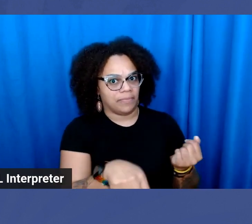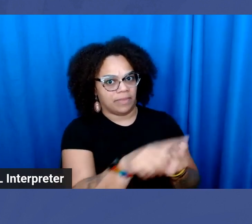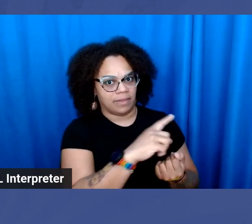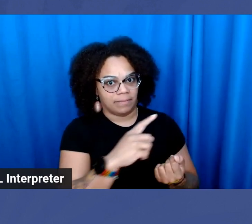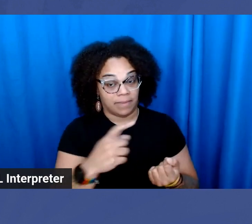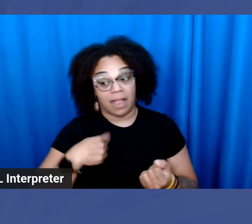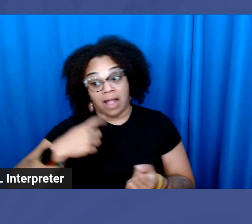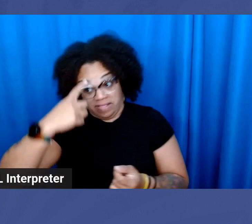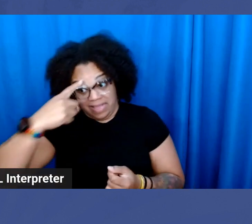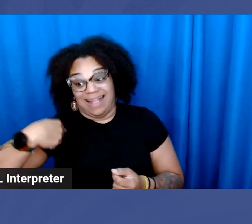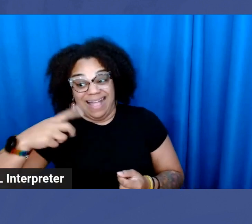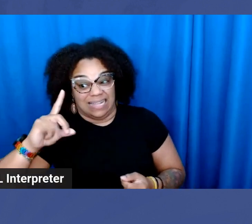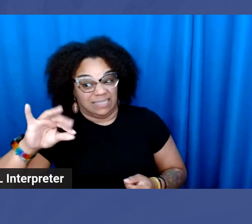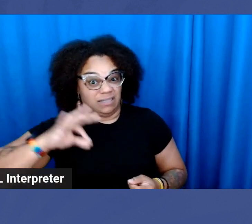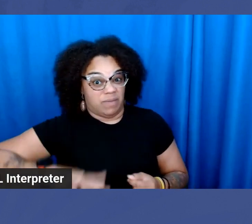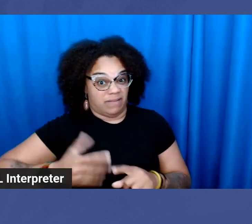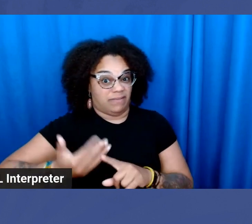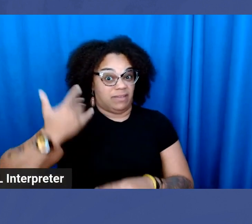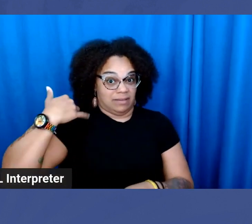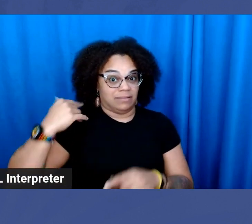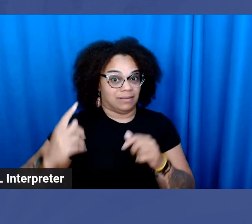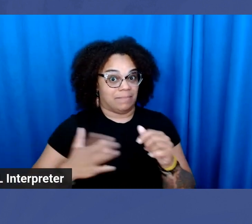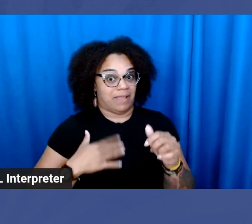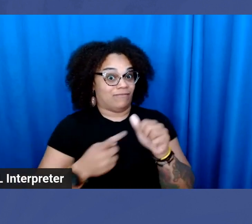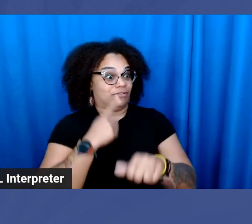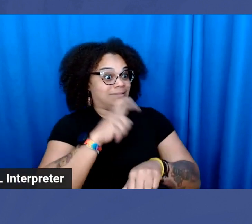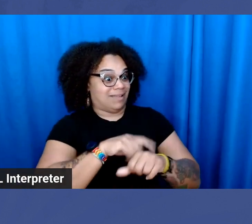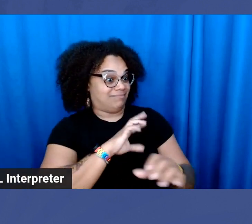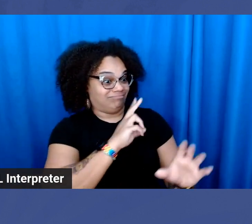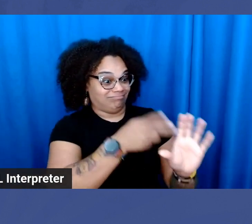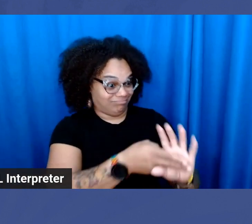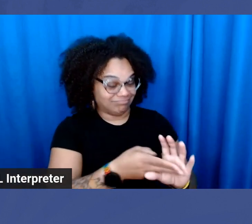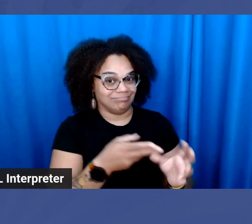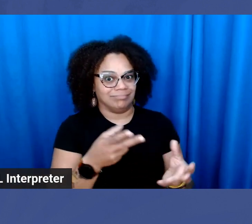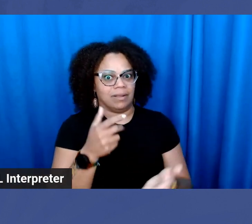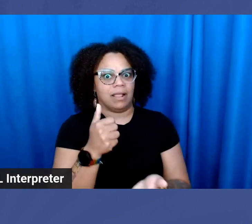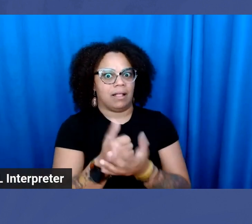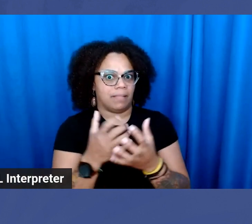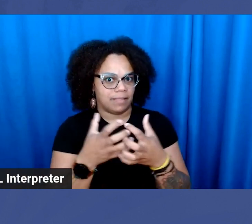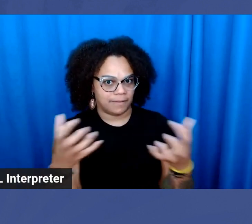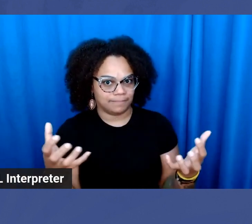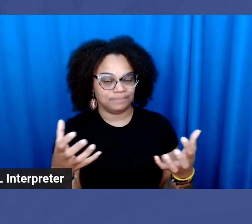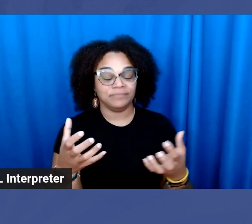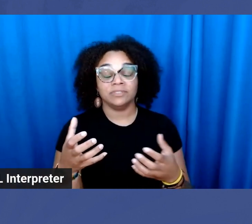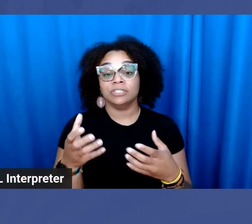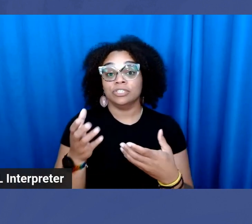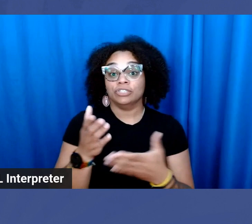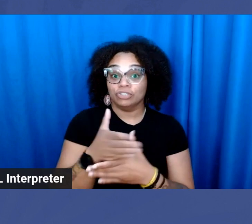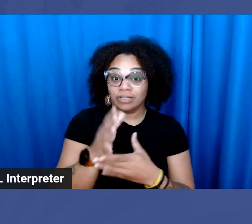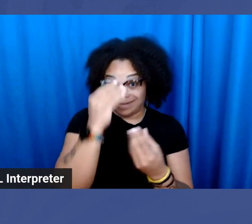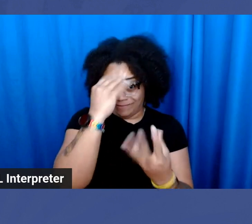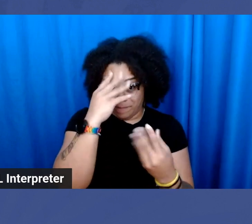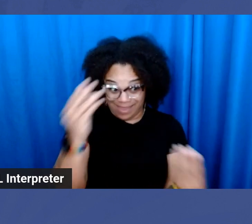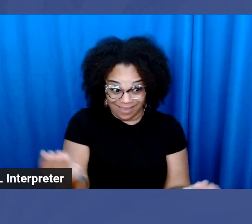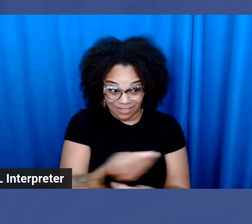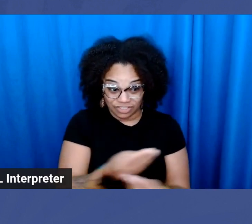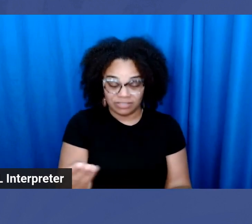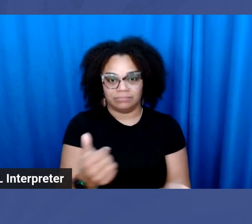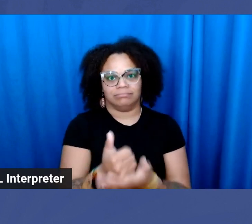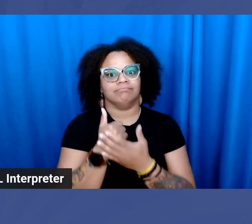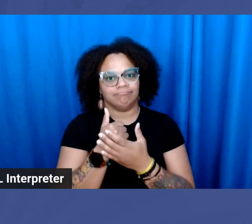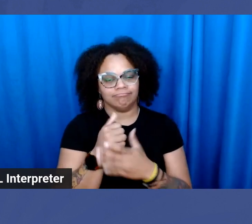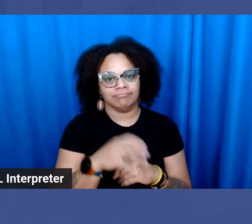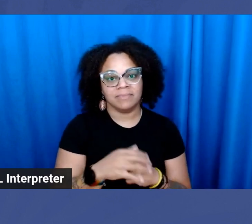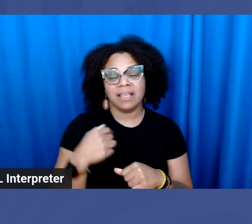initially, she said. Stressing the significance of this type of information sharing, Sabrina said, I think